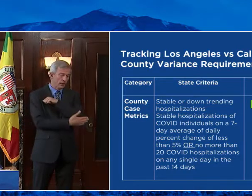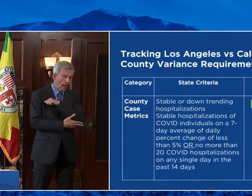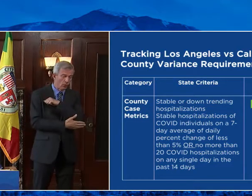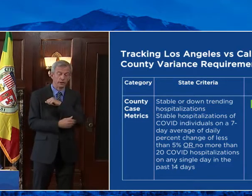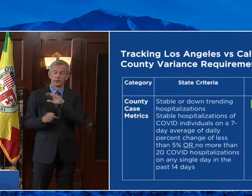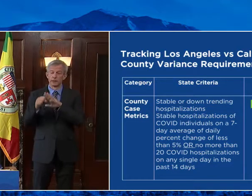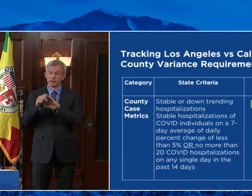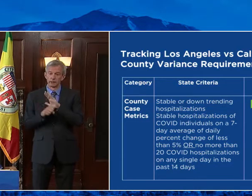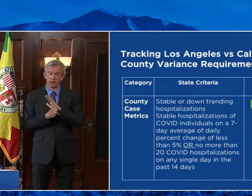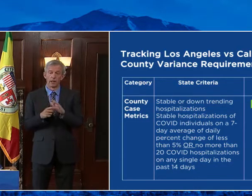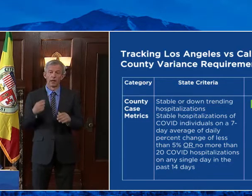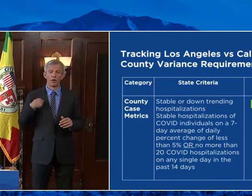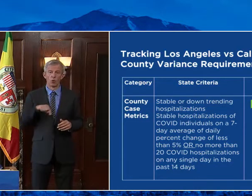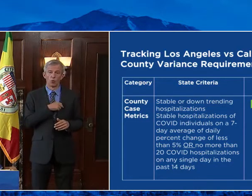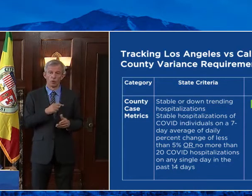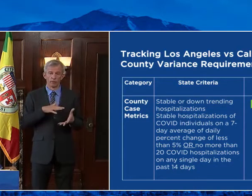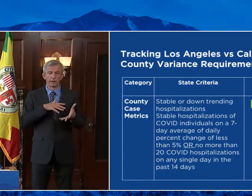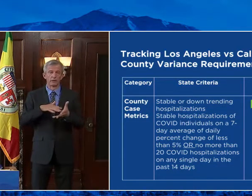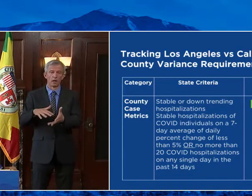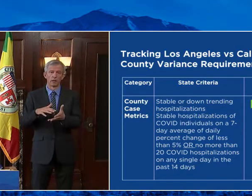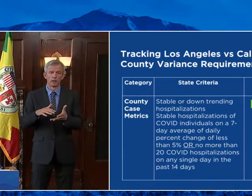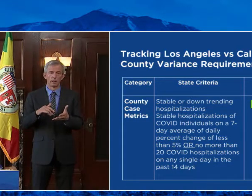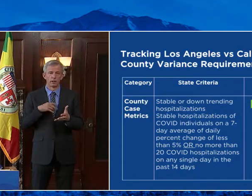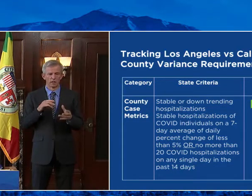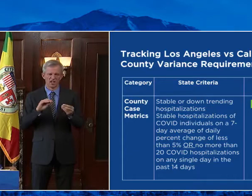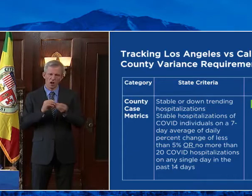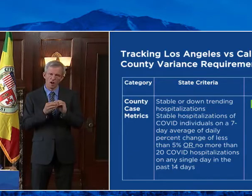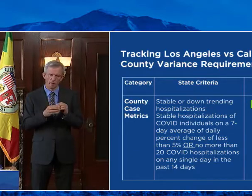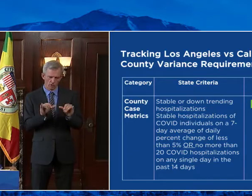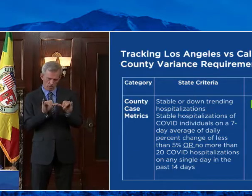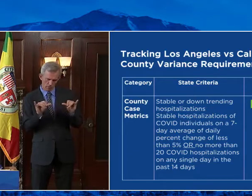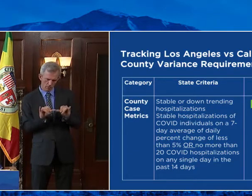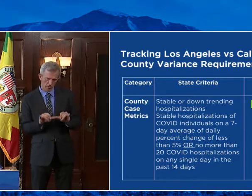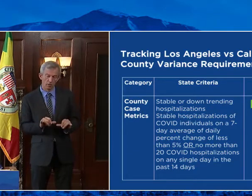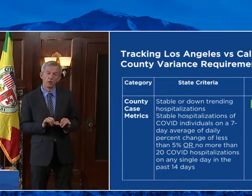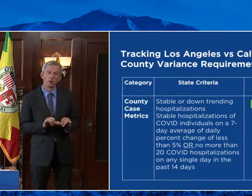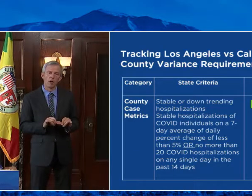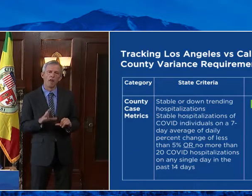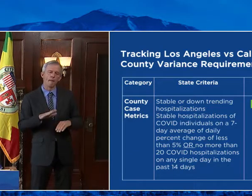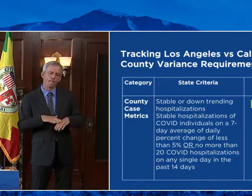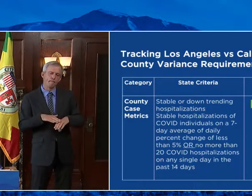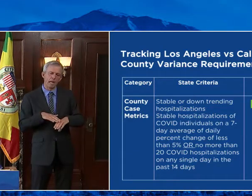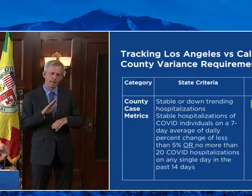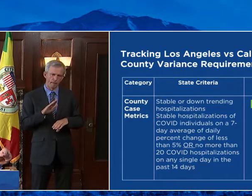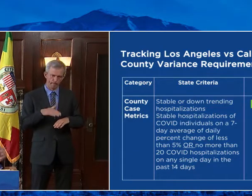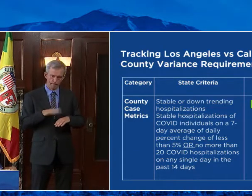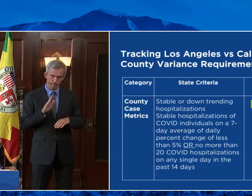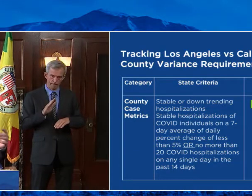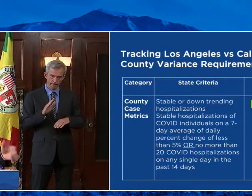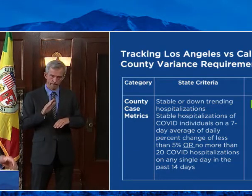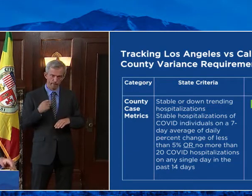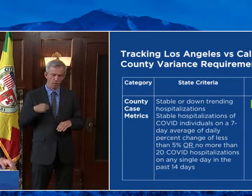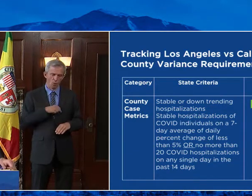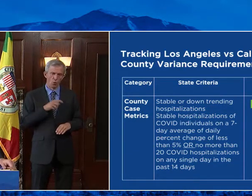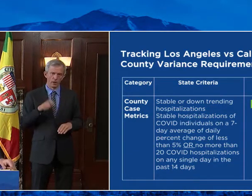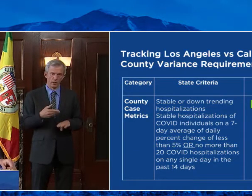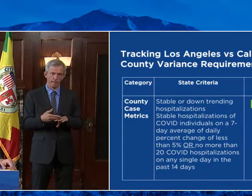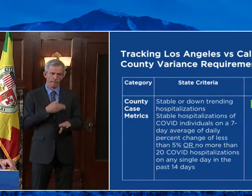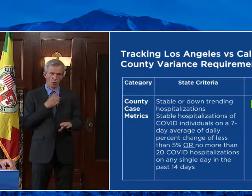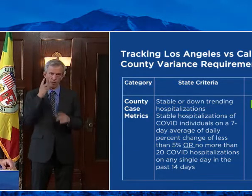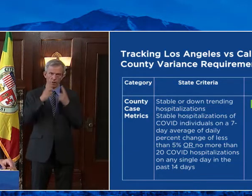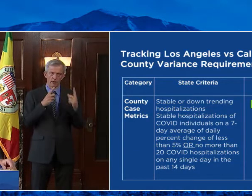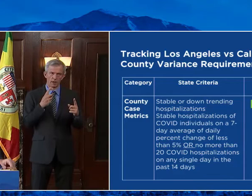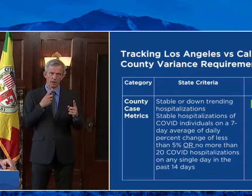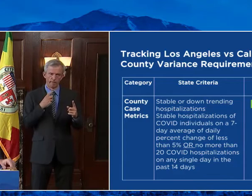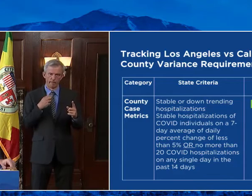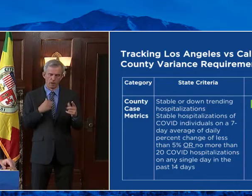guidance, we've been looking at those metrics that are the minimum that we need before we can even contemplate taking the next steps.